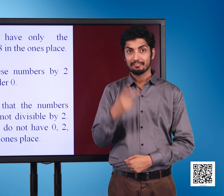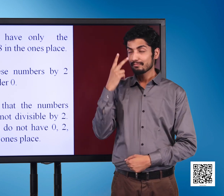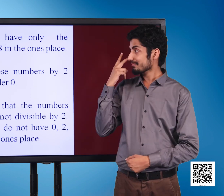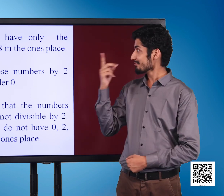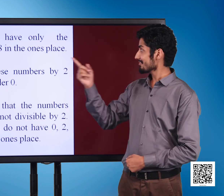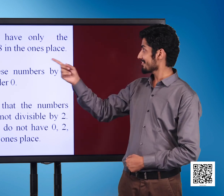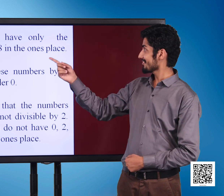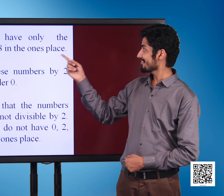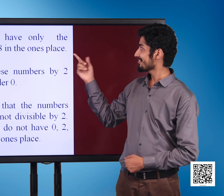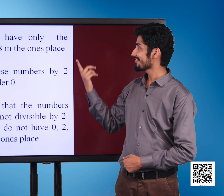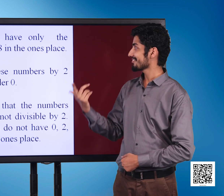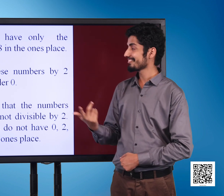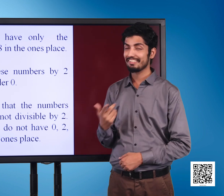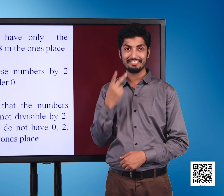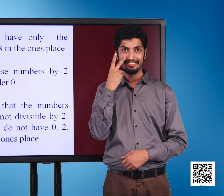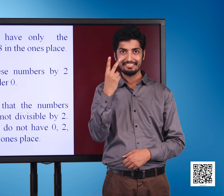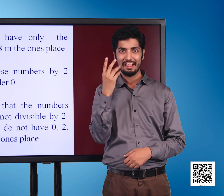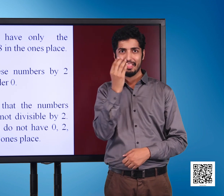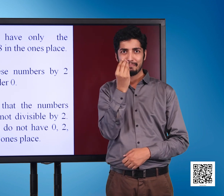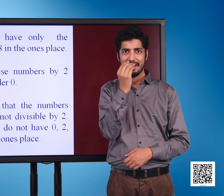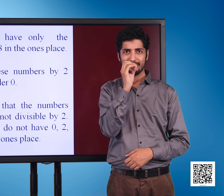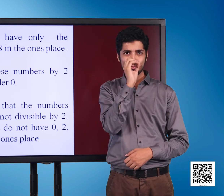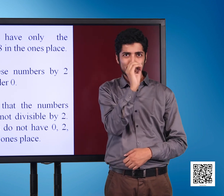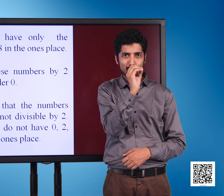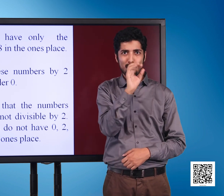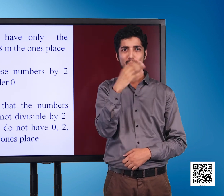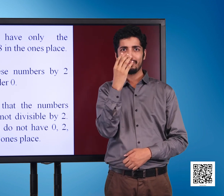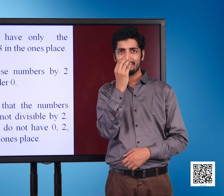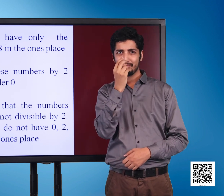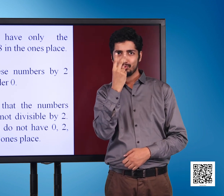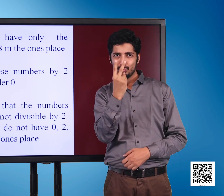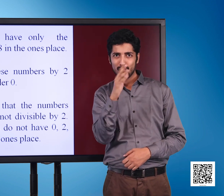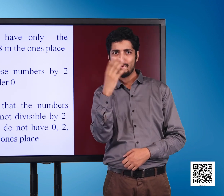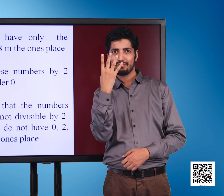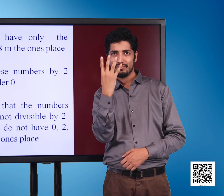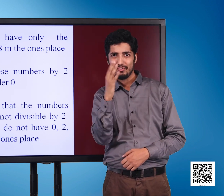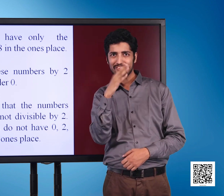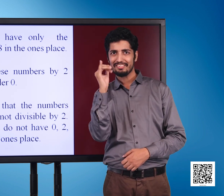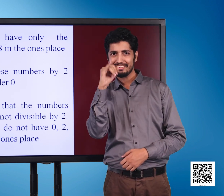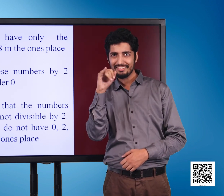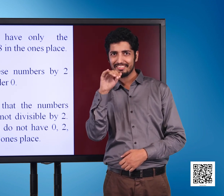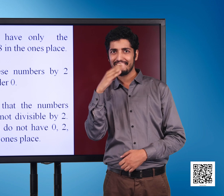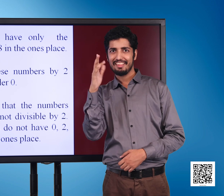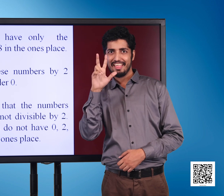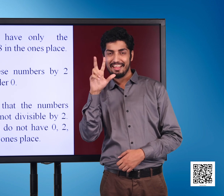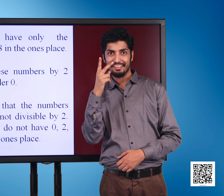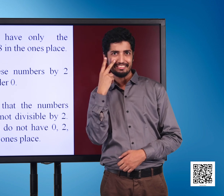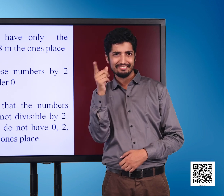These numbers have only the digits 0, 2, 4, 6, 8 in the ones place.